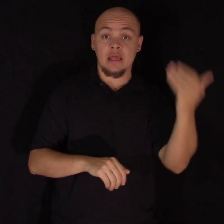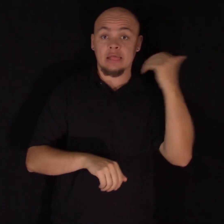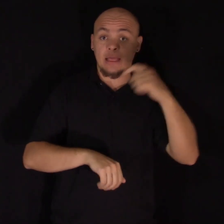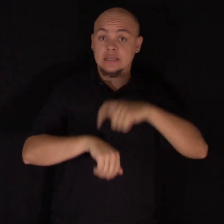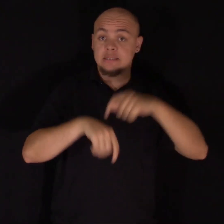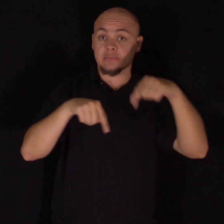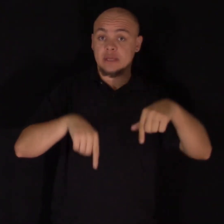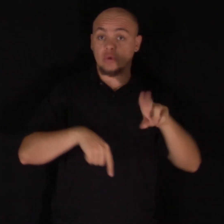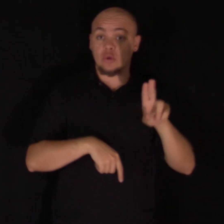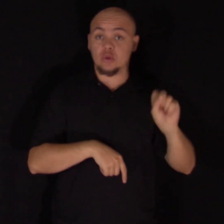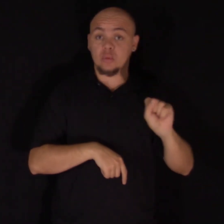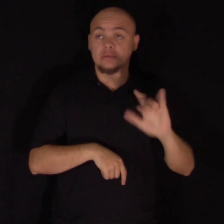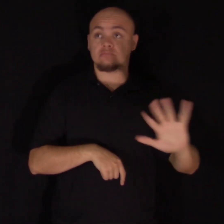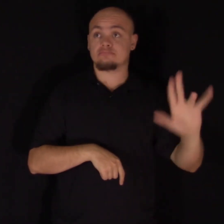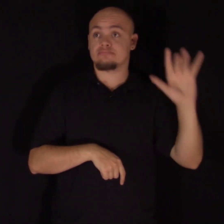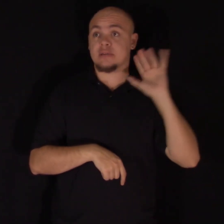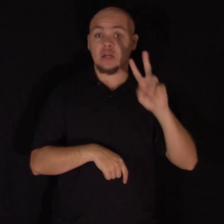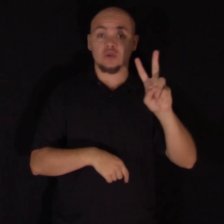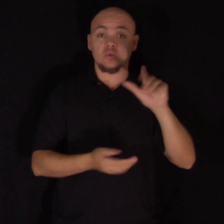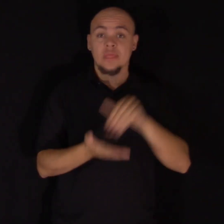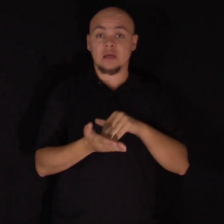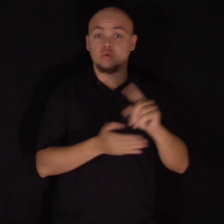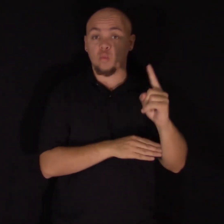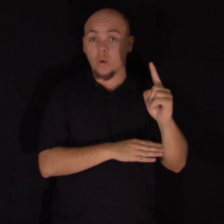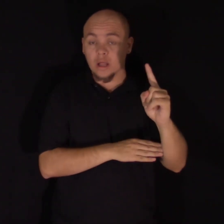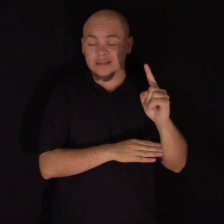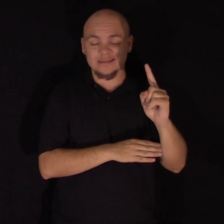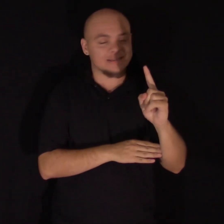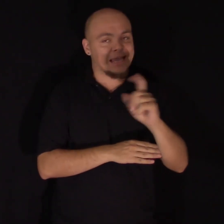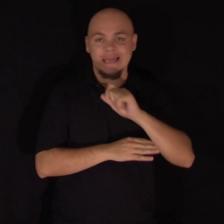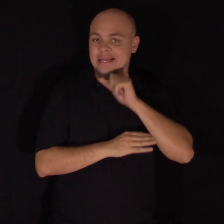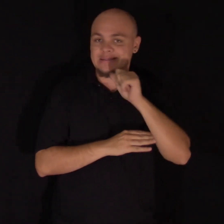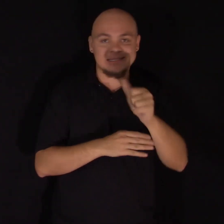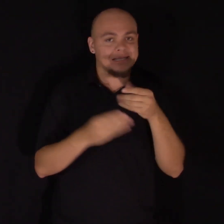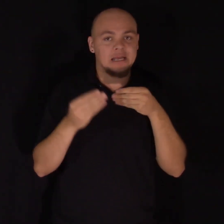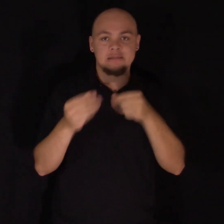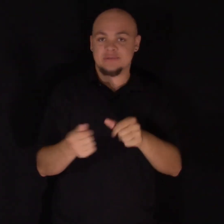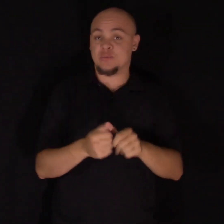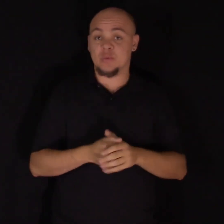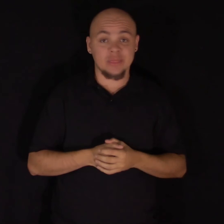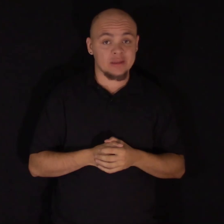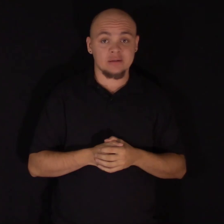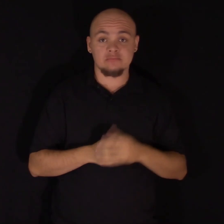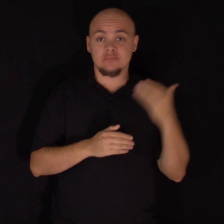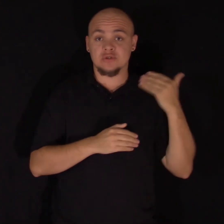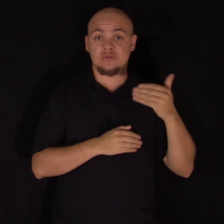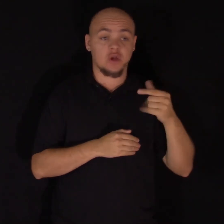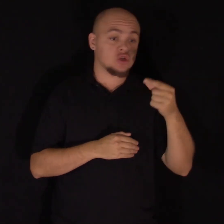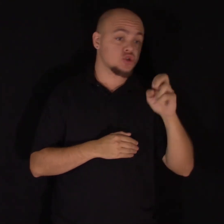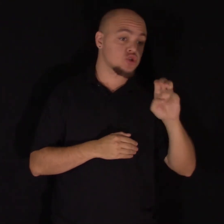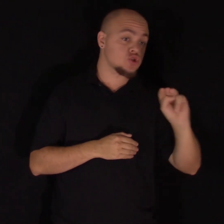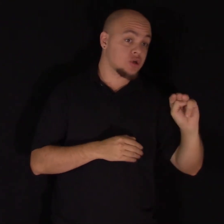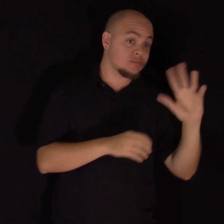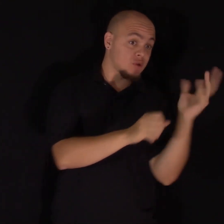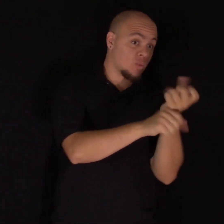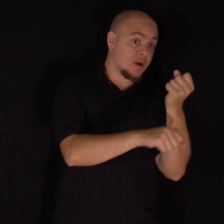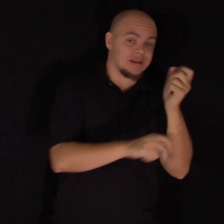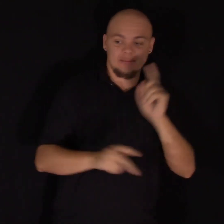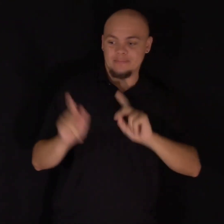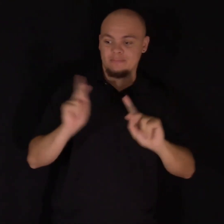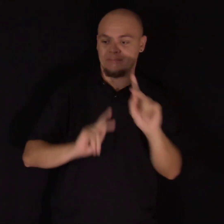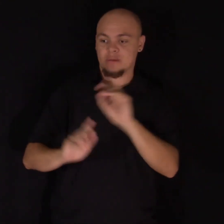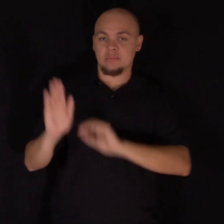United States was back in 2001, and it didn't go so well. So far, the score is germs 1, people